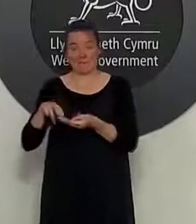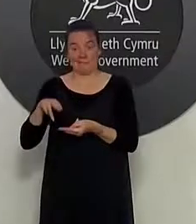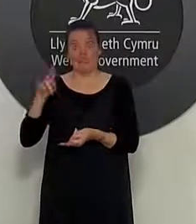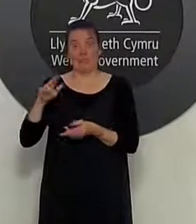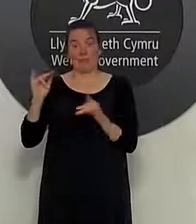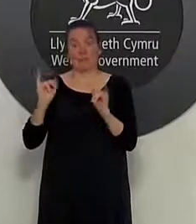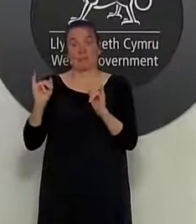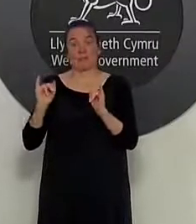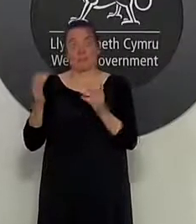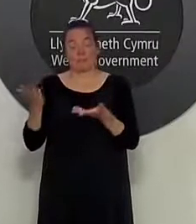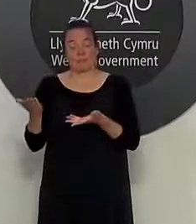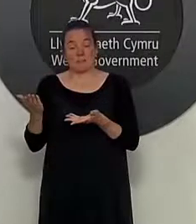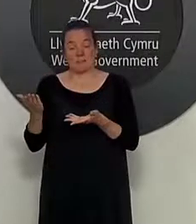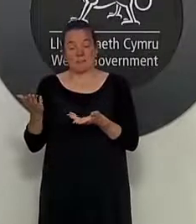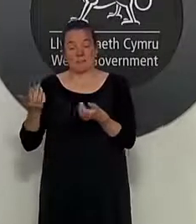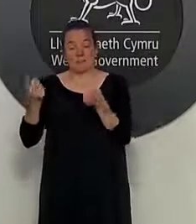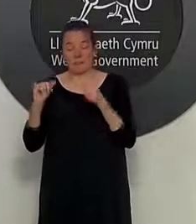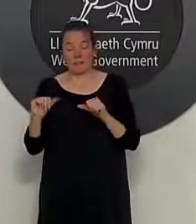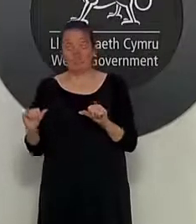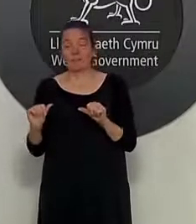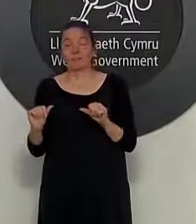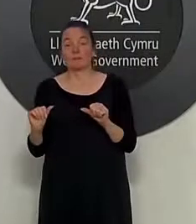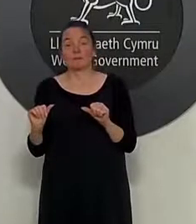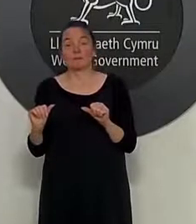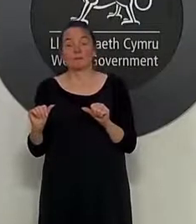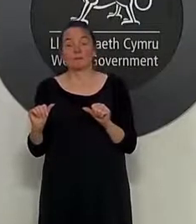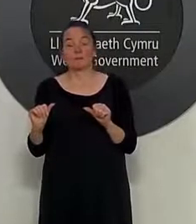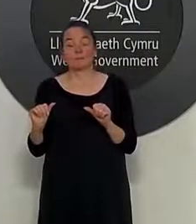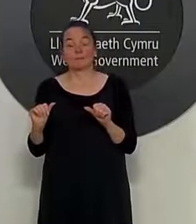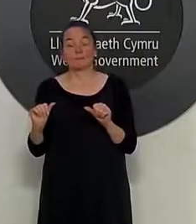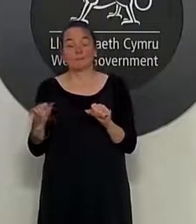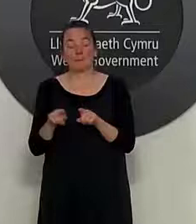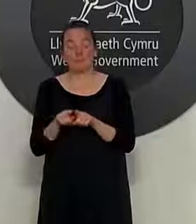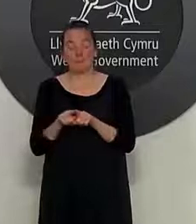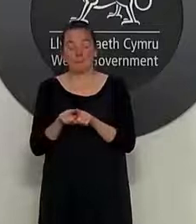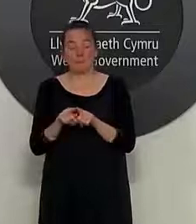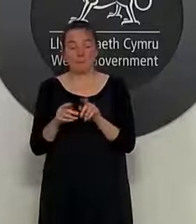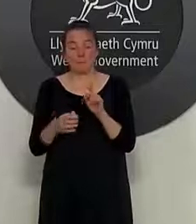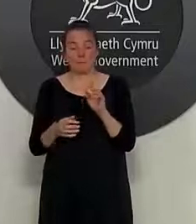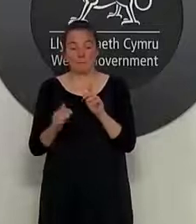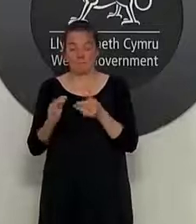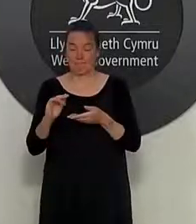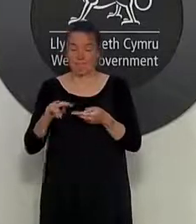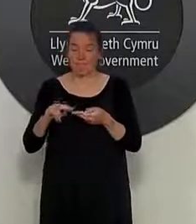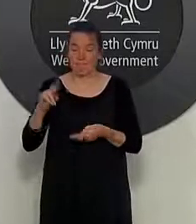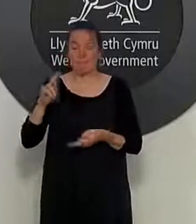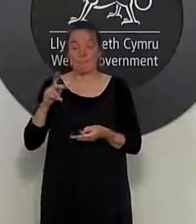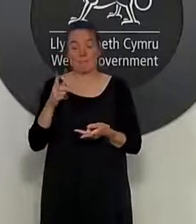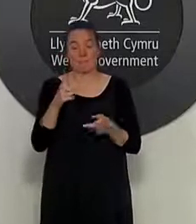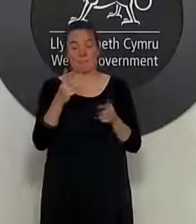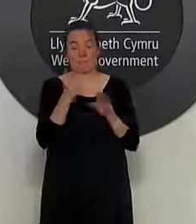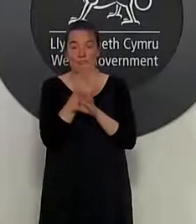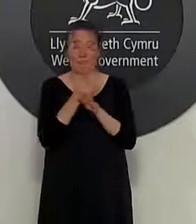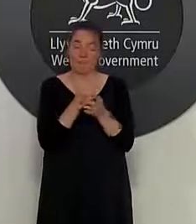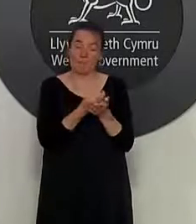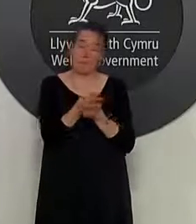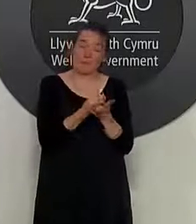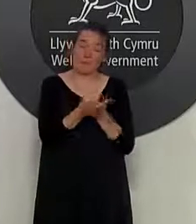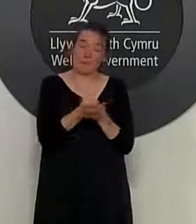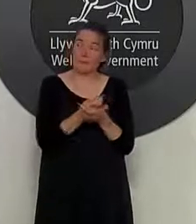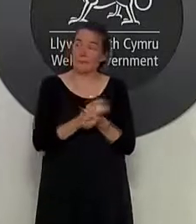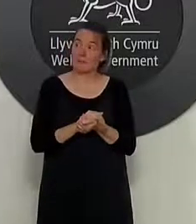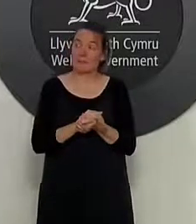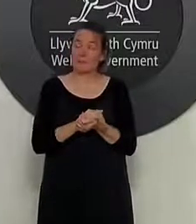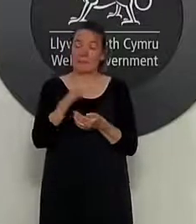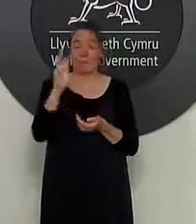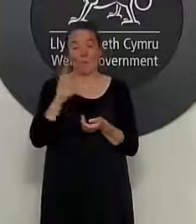even more so now with the very, very high increases that we're seeing in private rent levels, with Wales